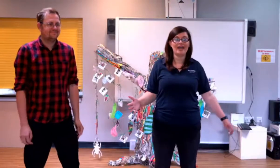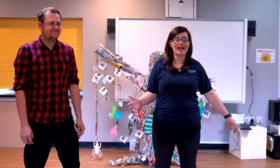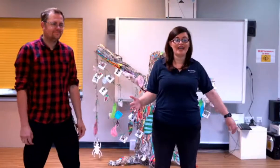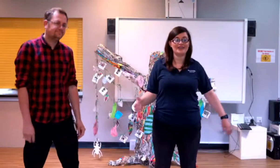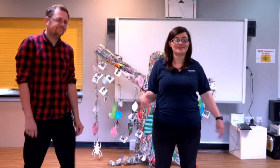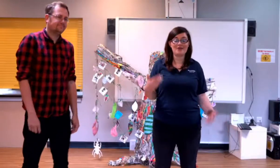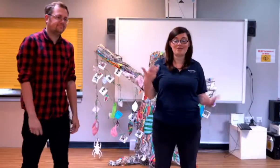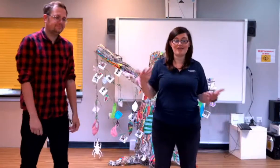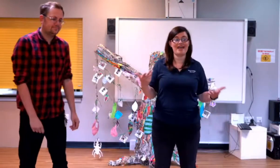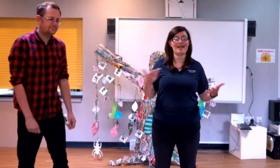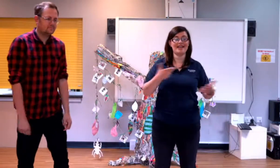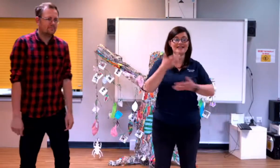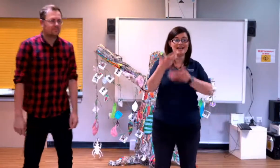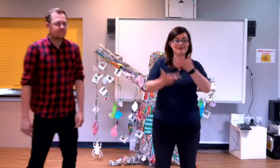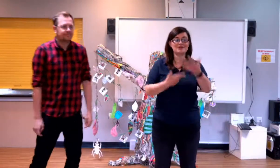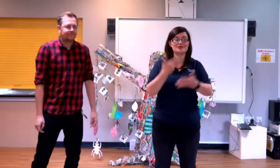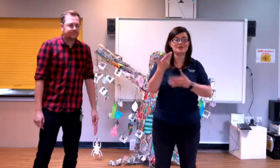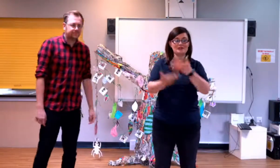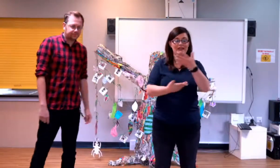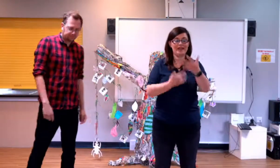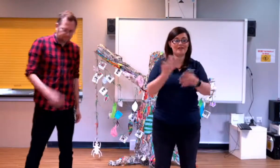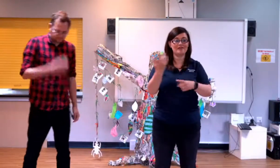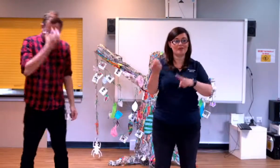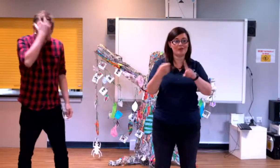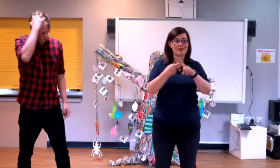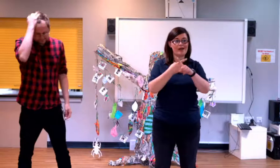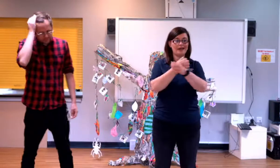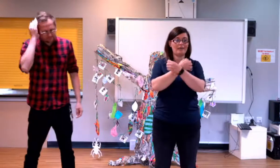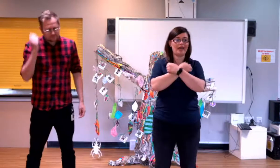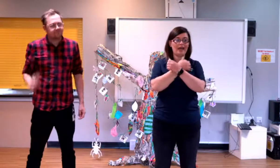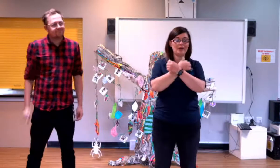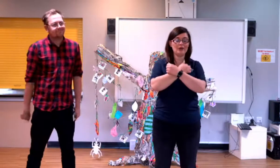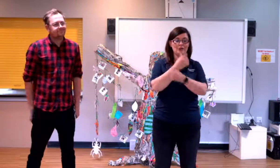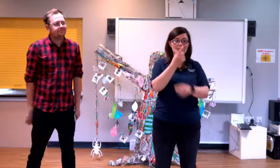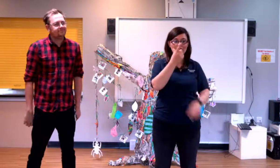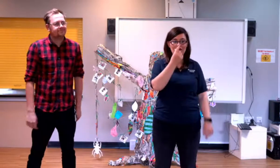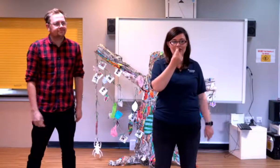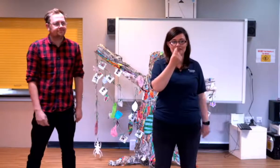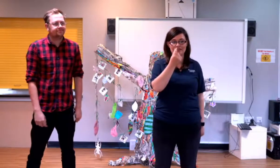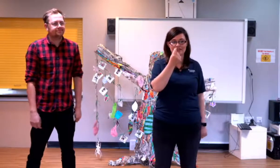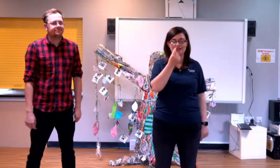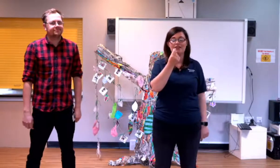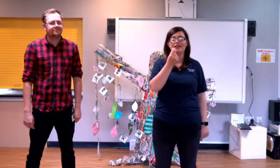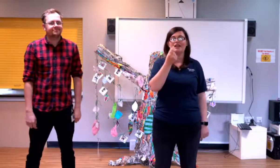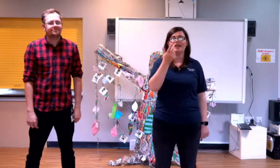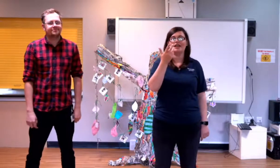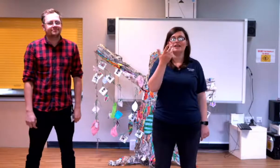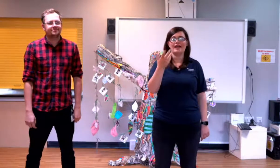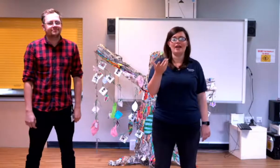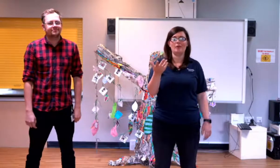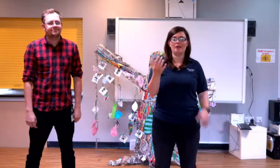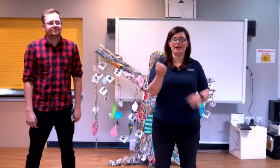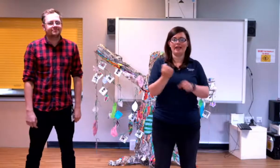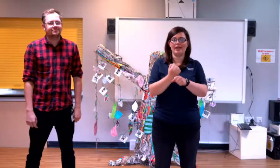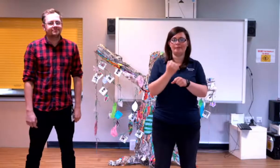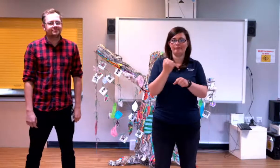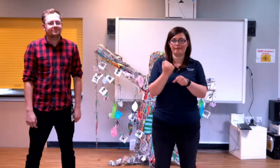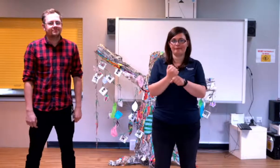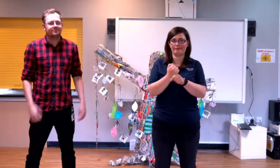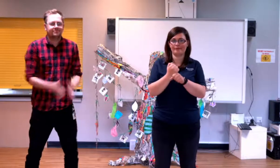Okay, so that is our story of the koala bear who could. Now we're going to play a game.